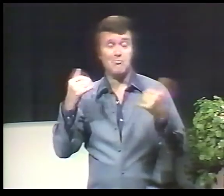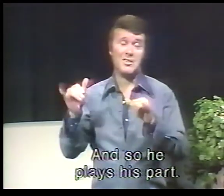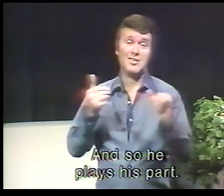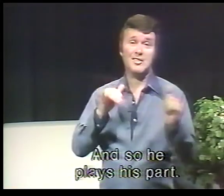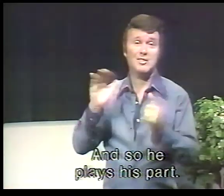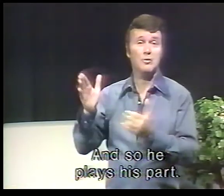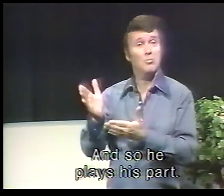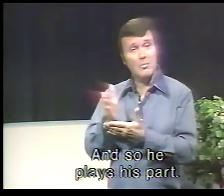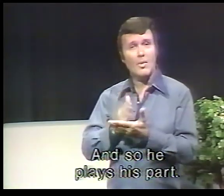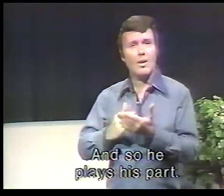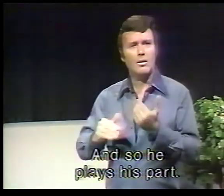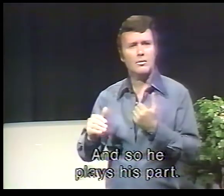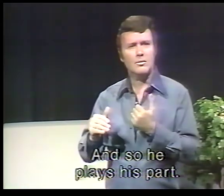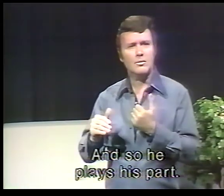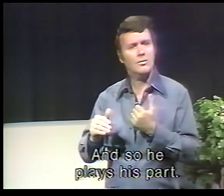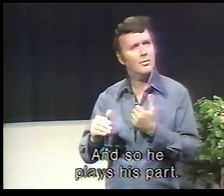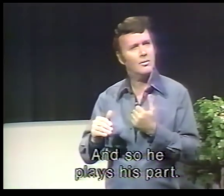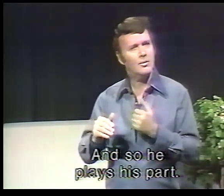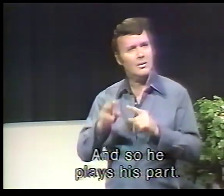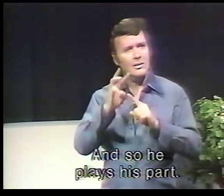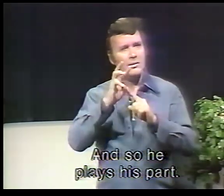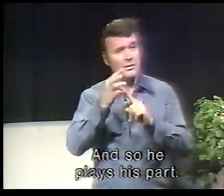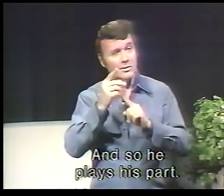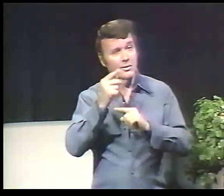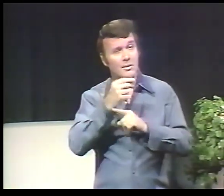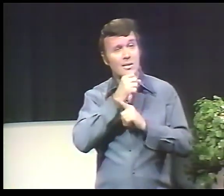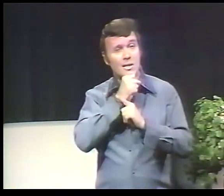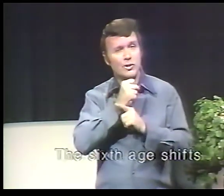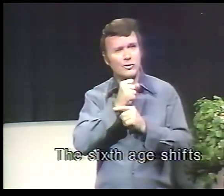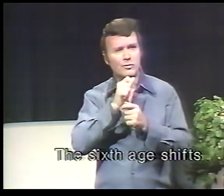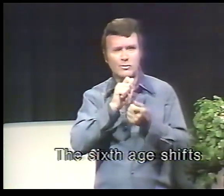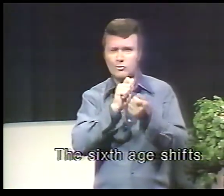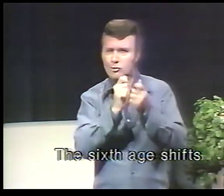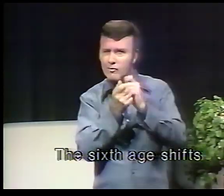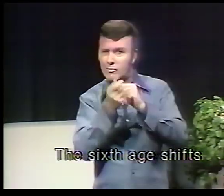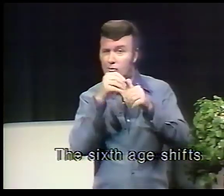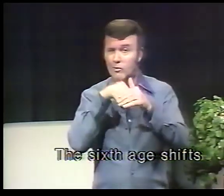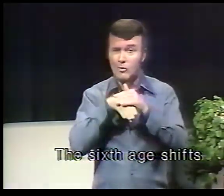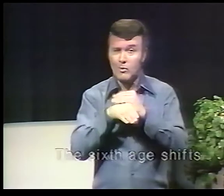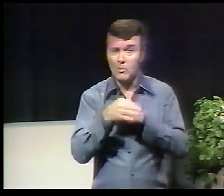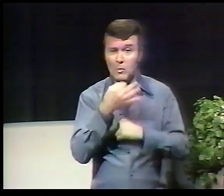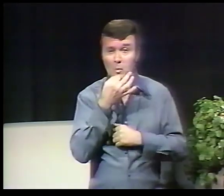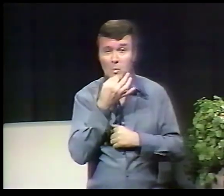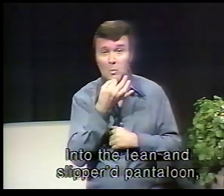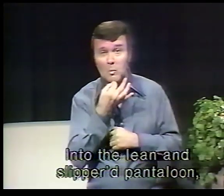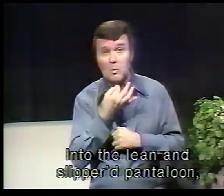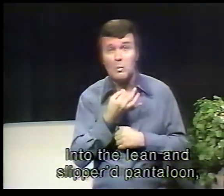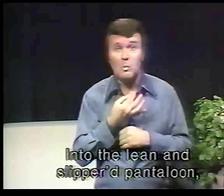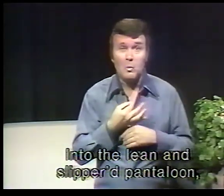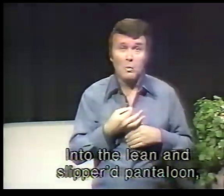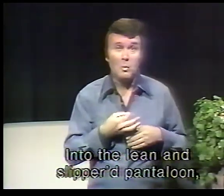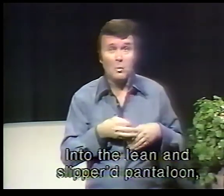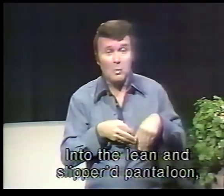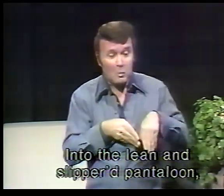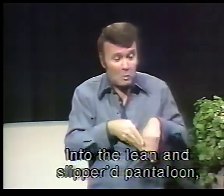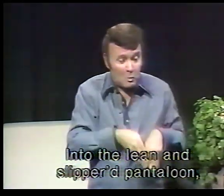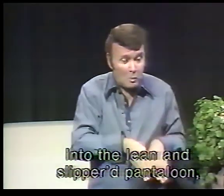And so he plays his part. The six-age shifts in the lean and